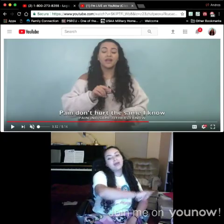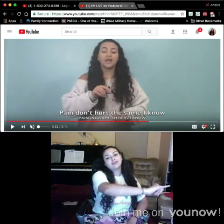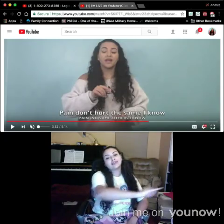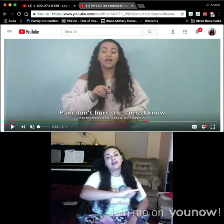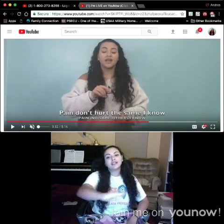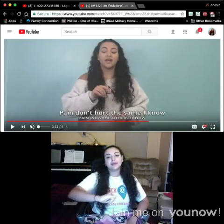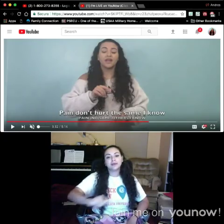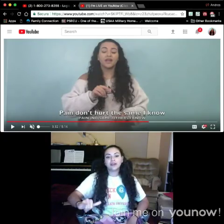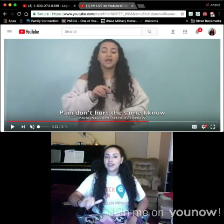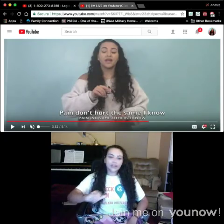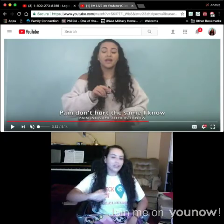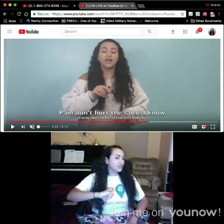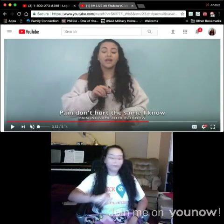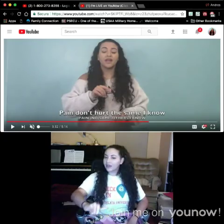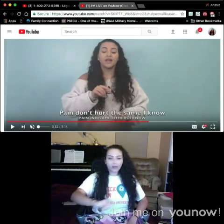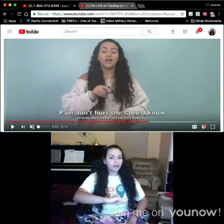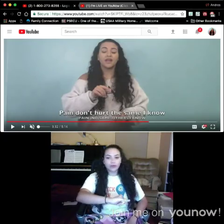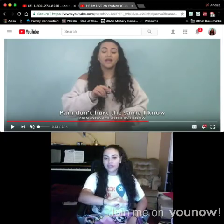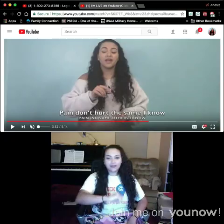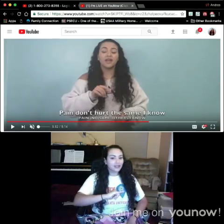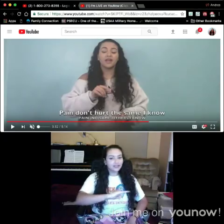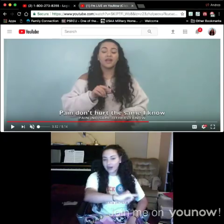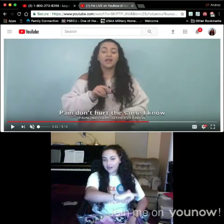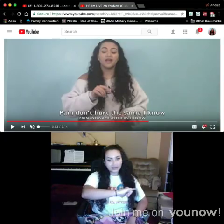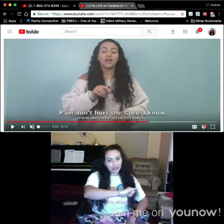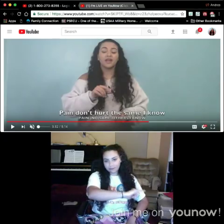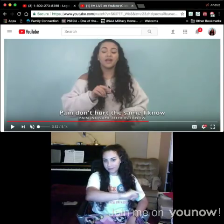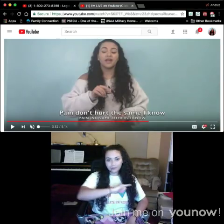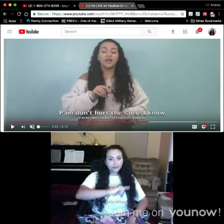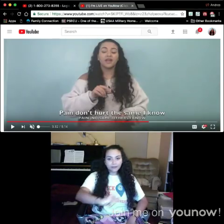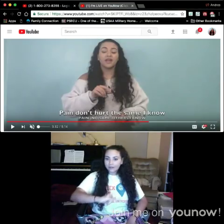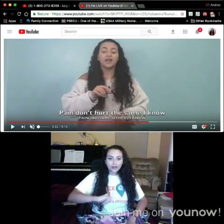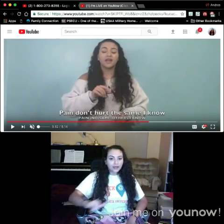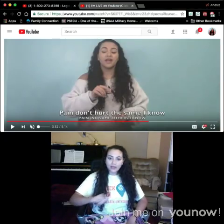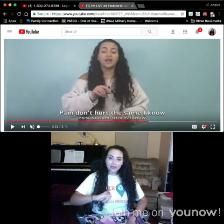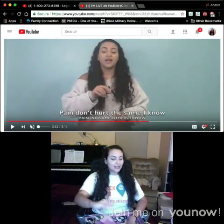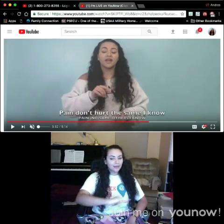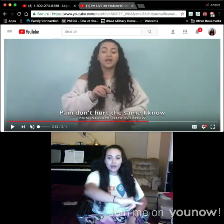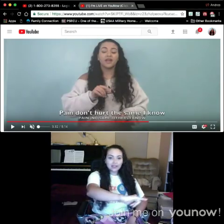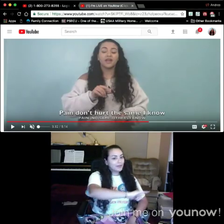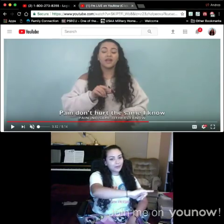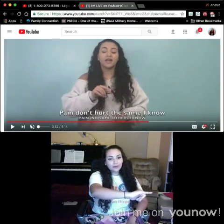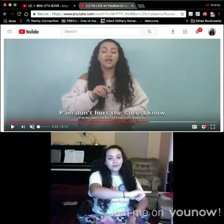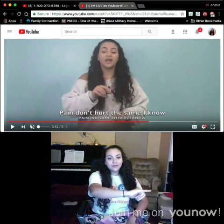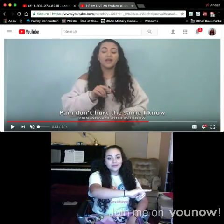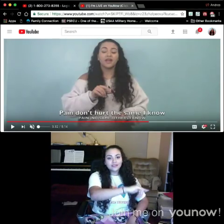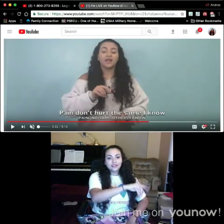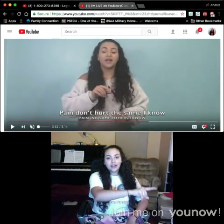that person, all these people. And I shake my head while I'm doing it. Like it's not the same. Not the same for all these